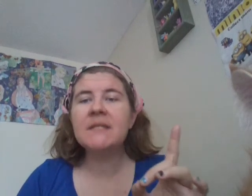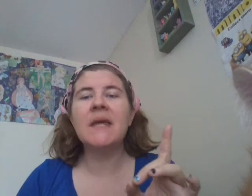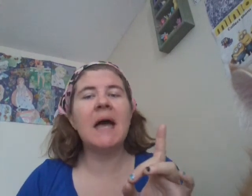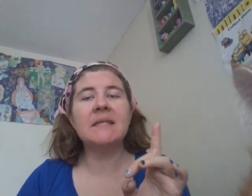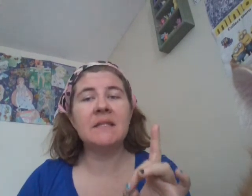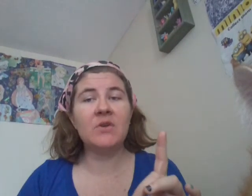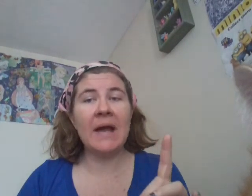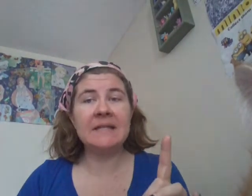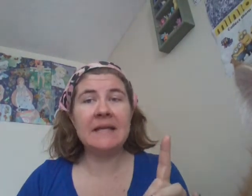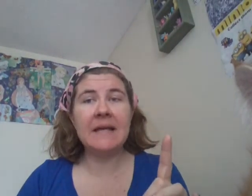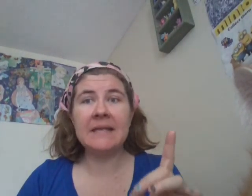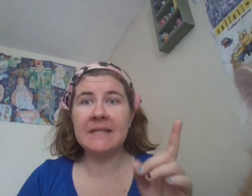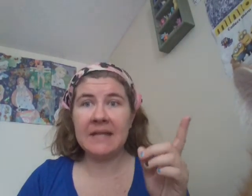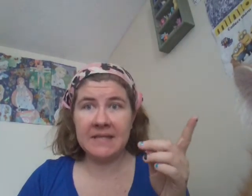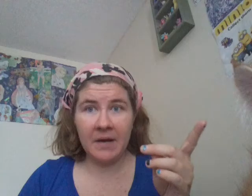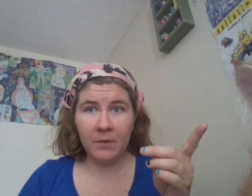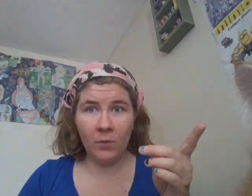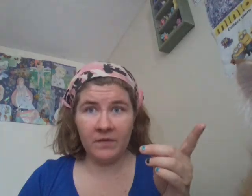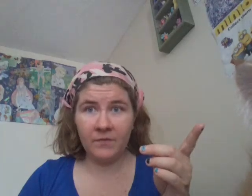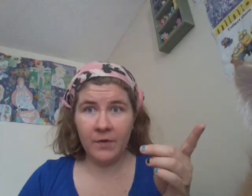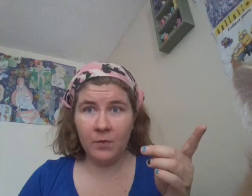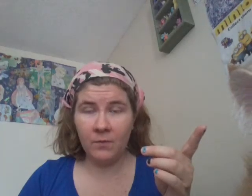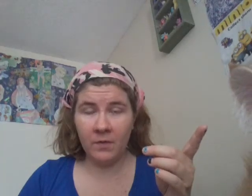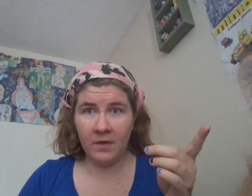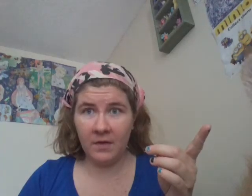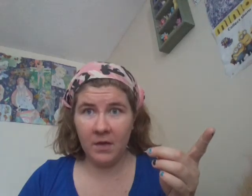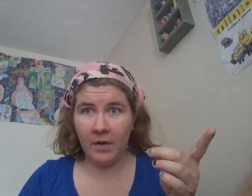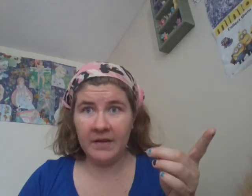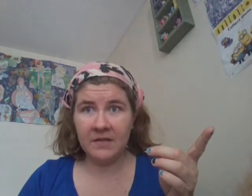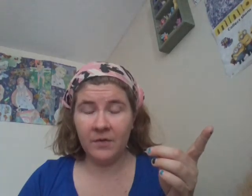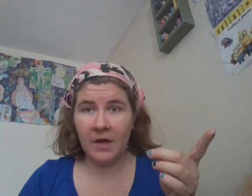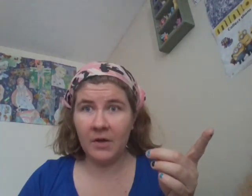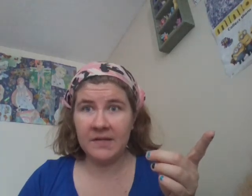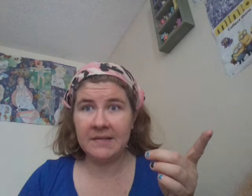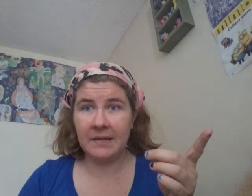as distracting as that siren was for you in the audience if you're not autistic.